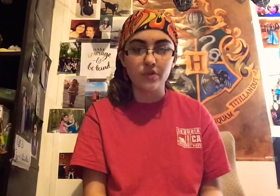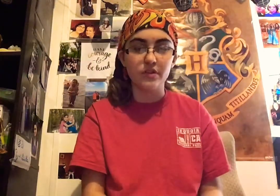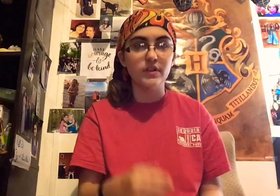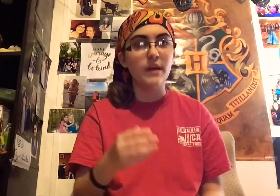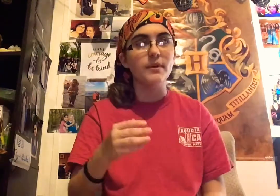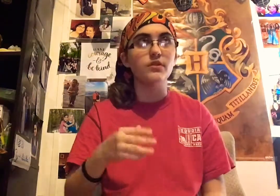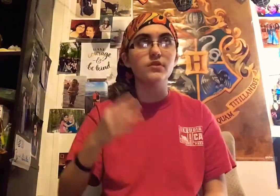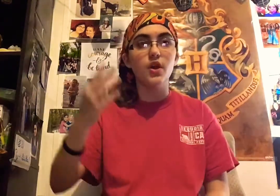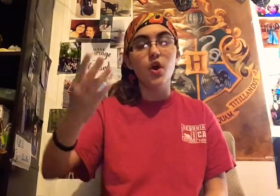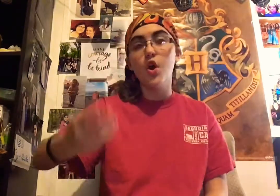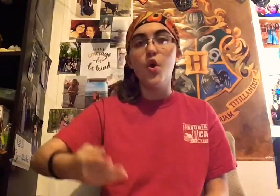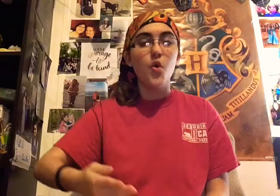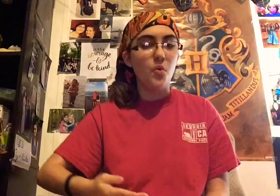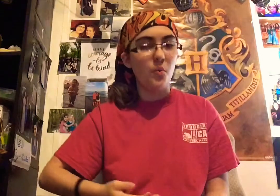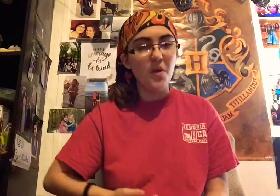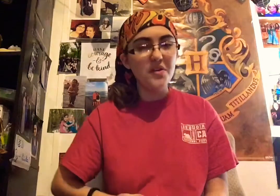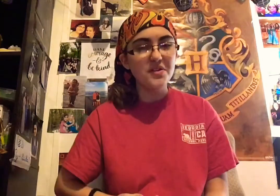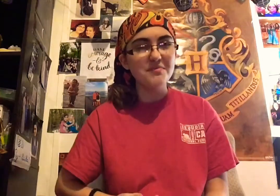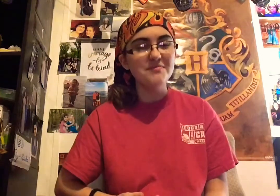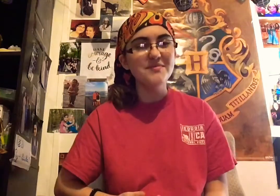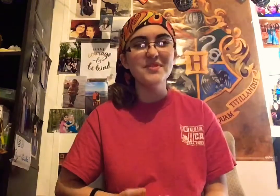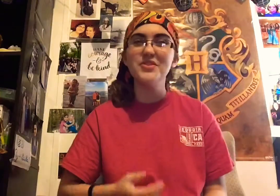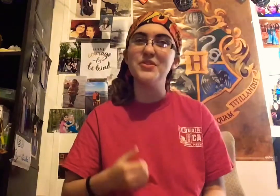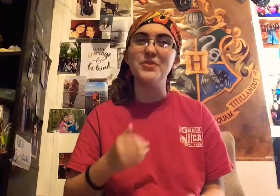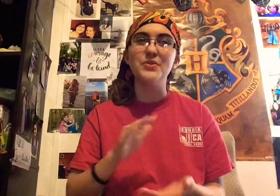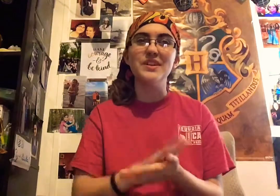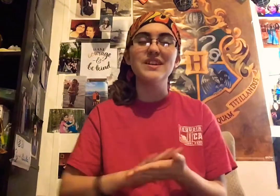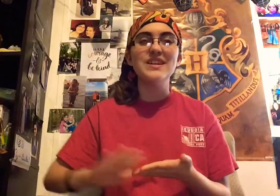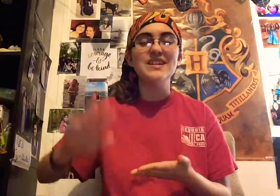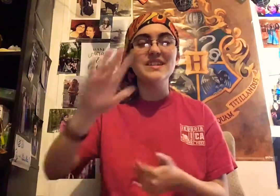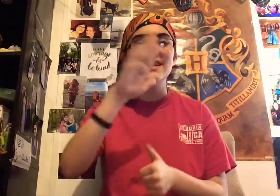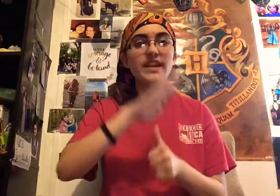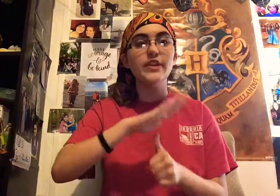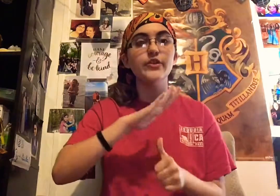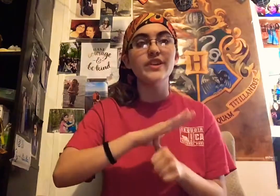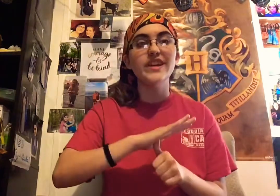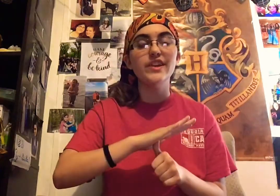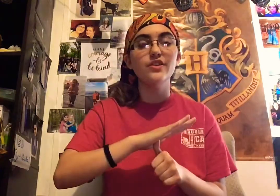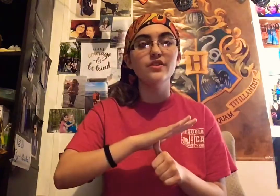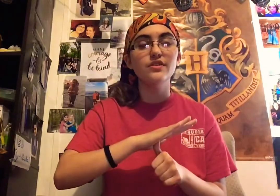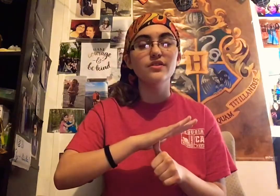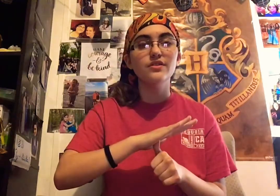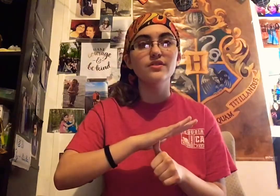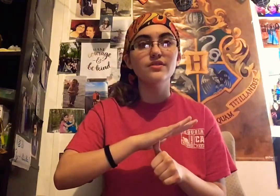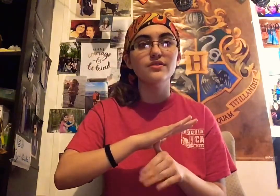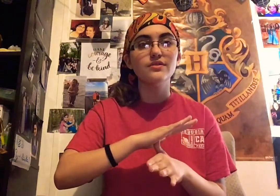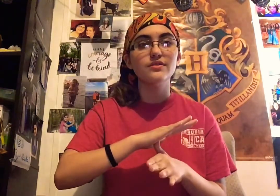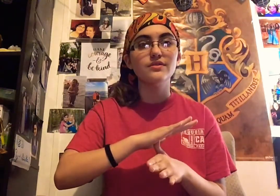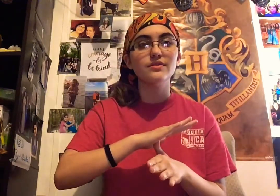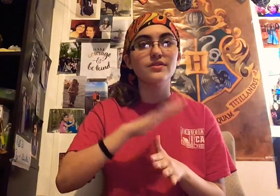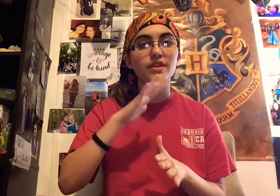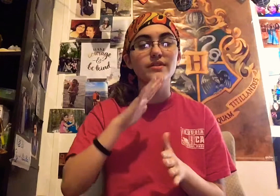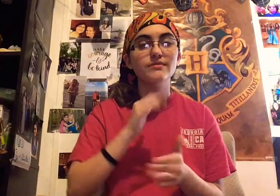Or how about, welcome to senior year. Sorry.